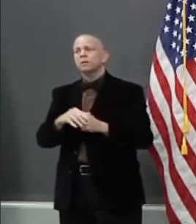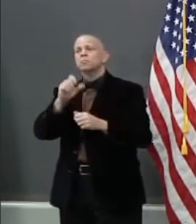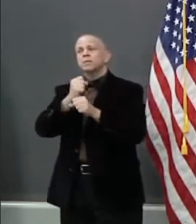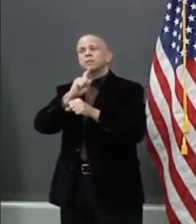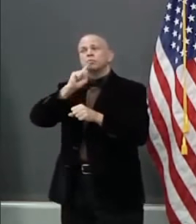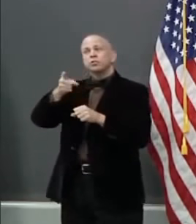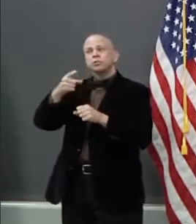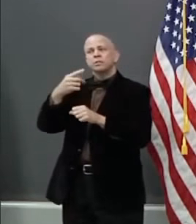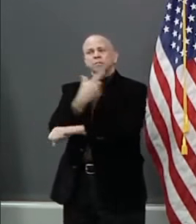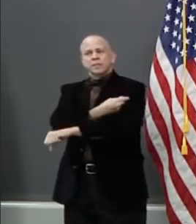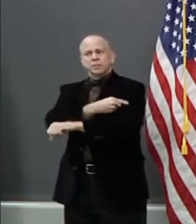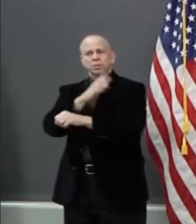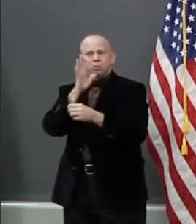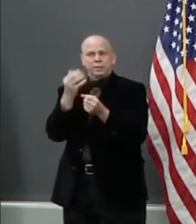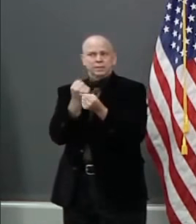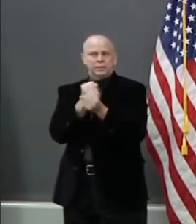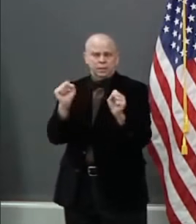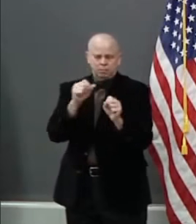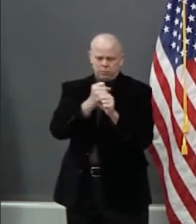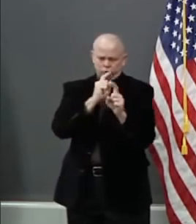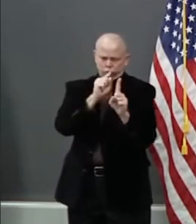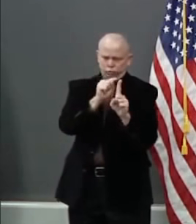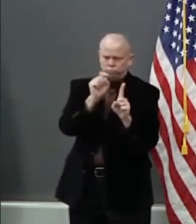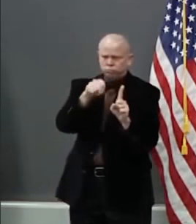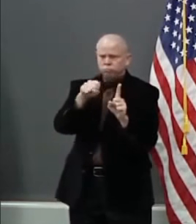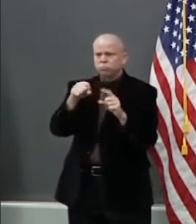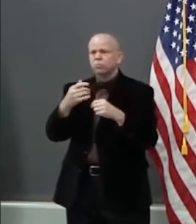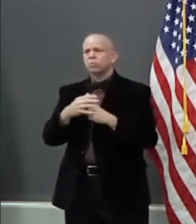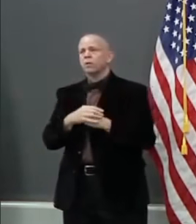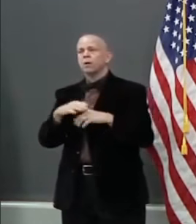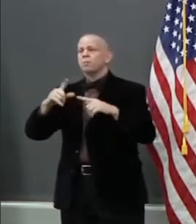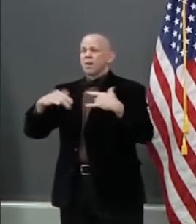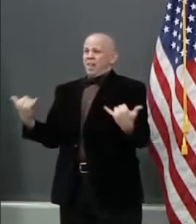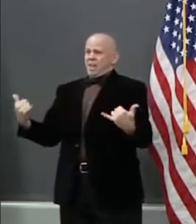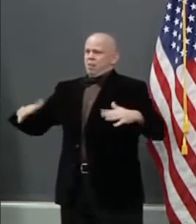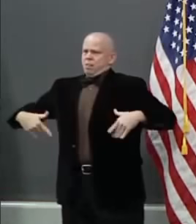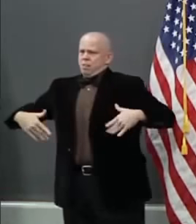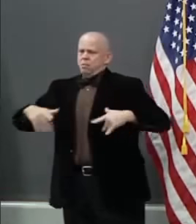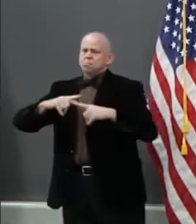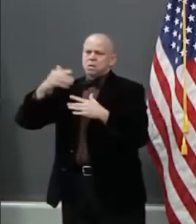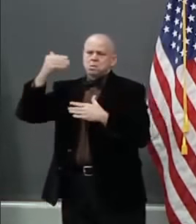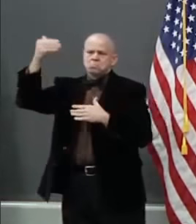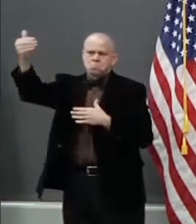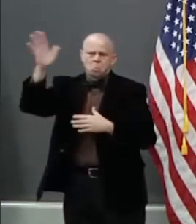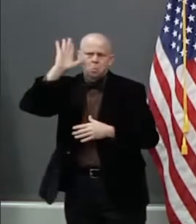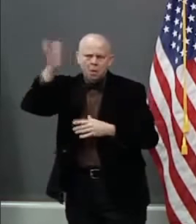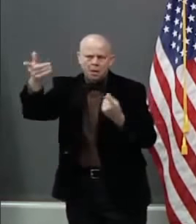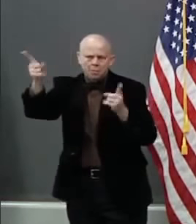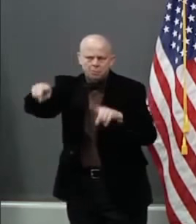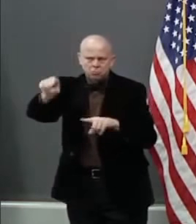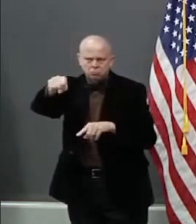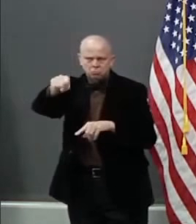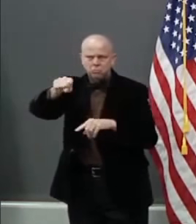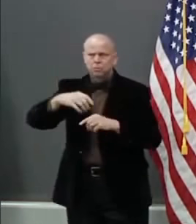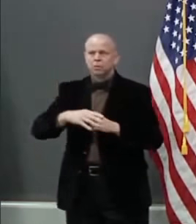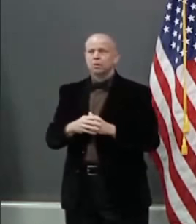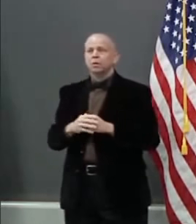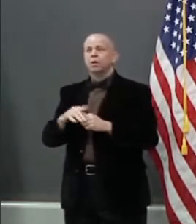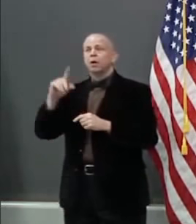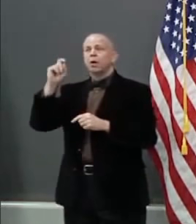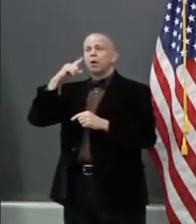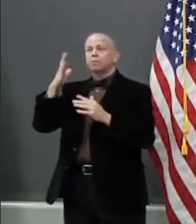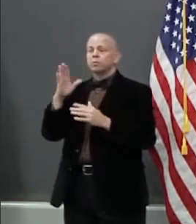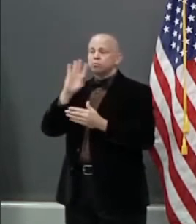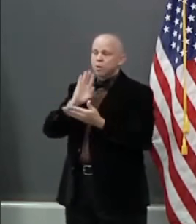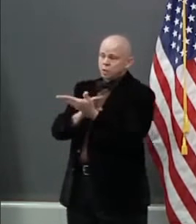future, but it's not there now. So these other simple steps are what you need to do. With that, I'd like to turn it back over to Governor Brown. Thank you, Dr.